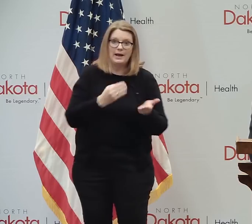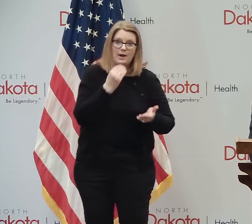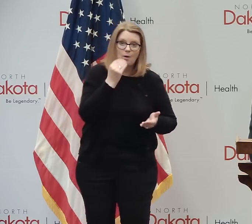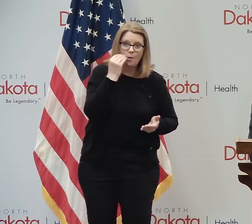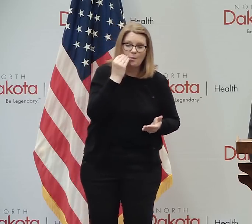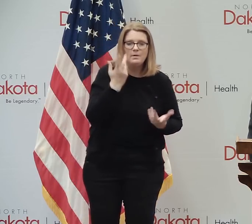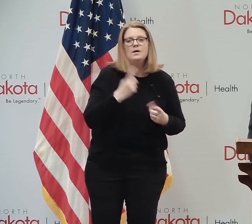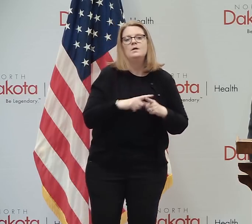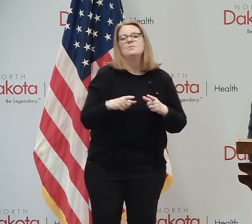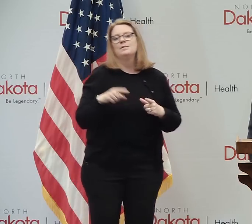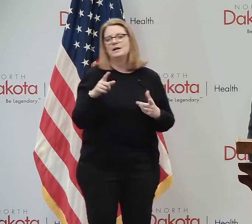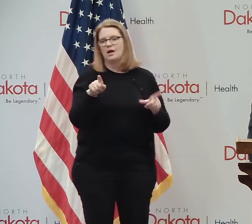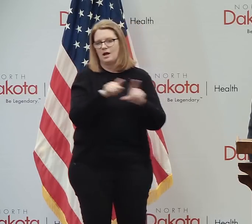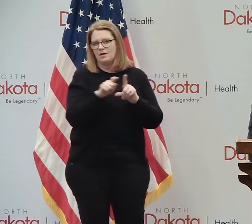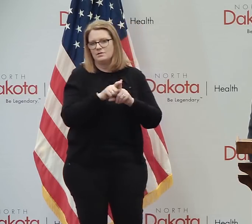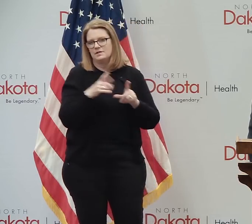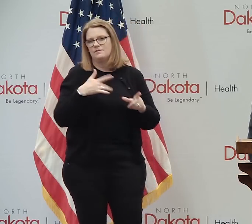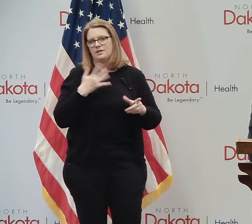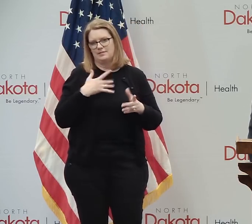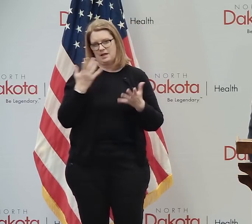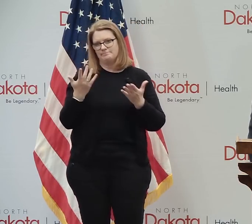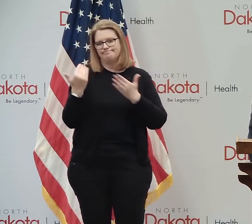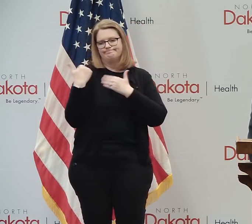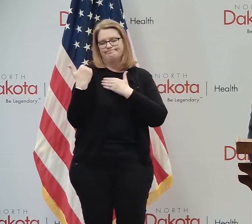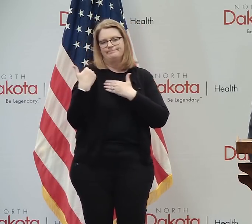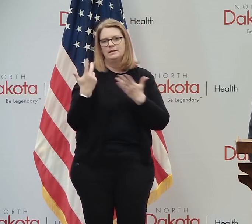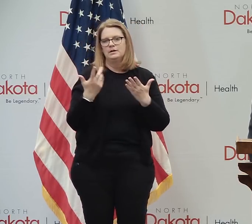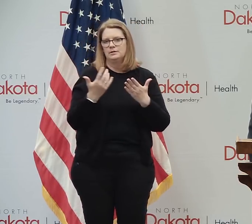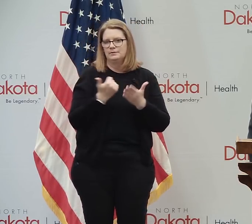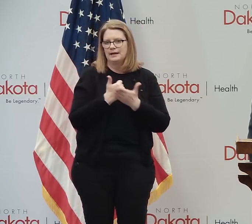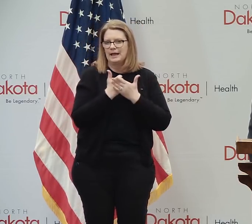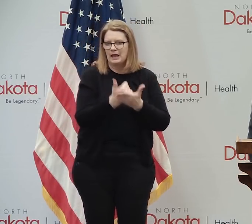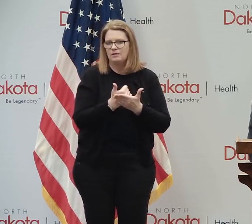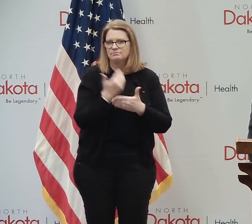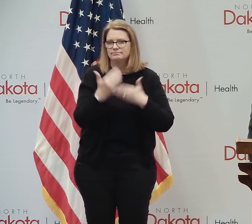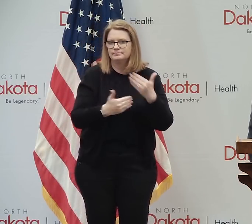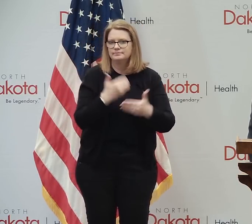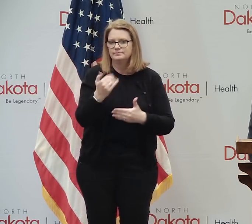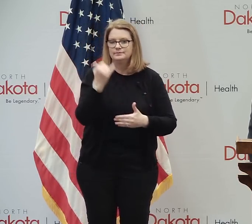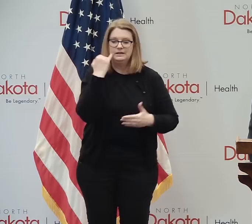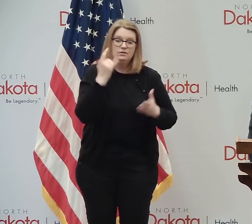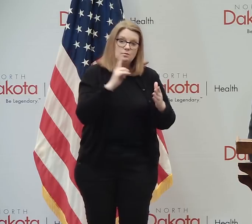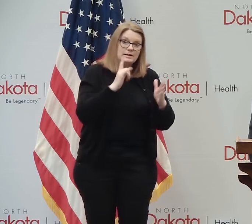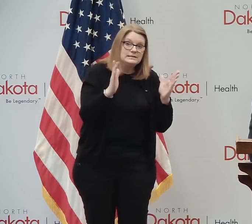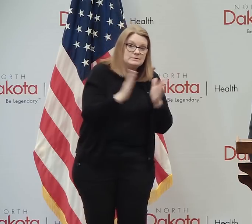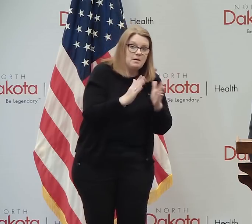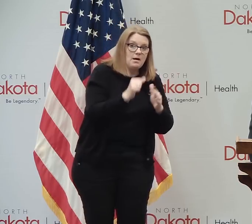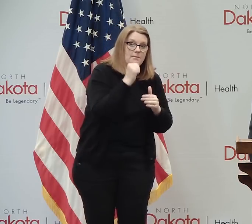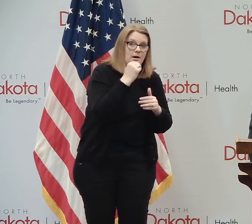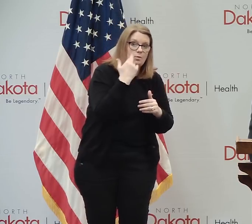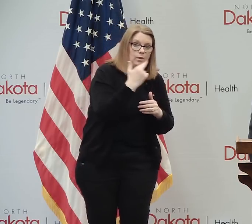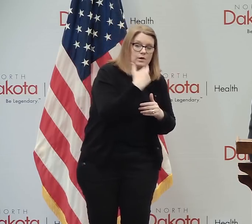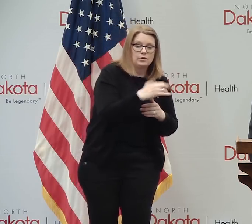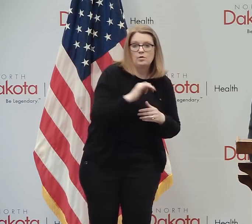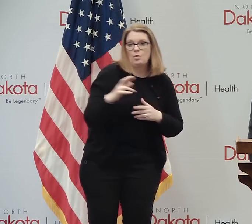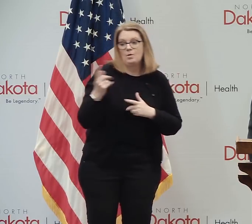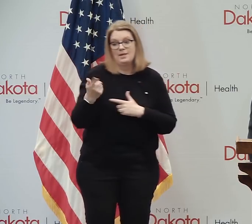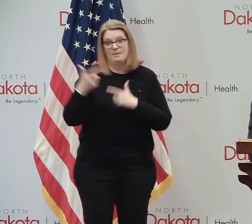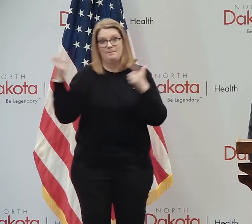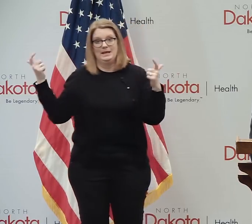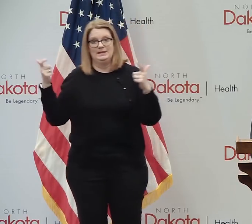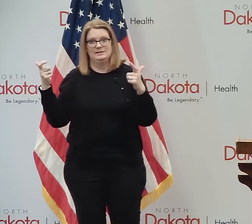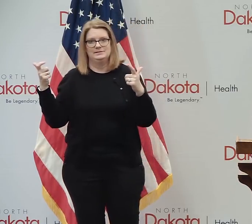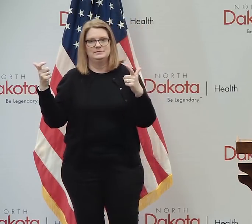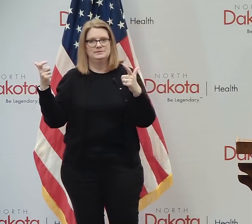will help guide whether you're a small, very small bar or restaurant, or whether the largest venues in the state,